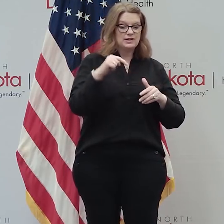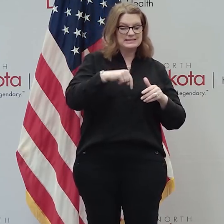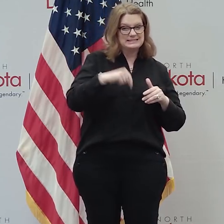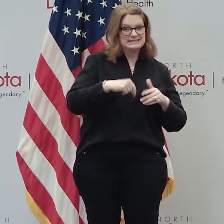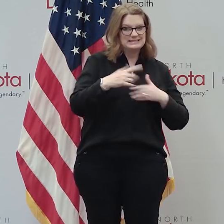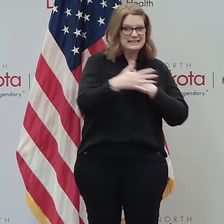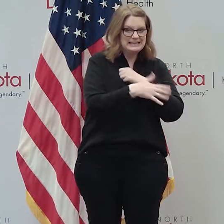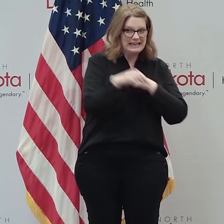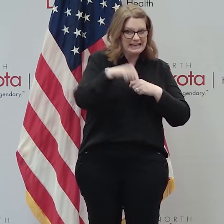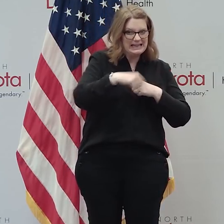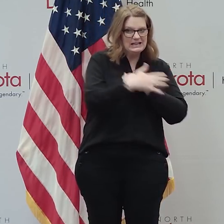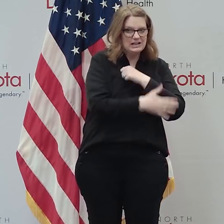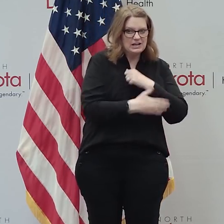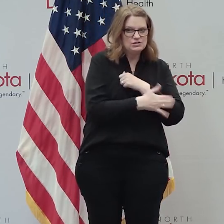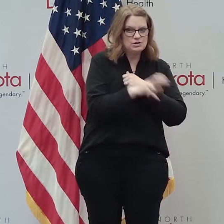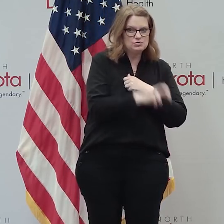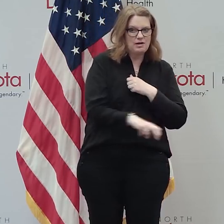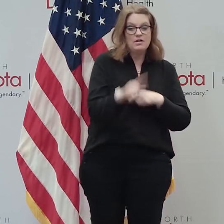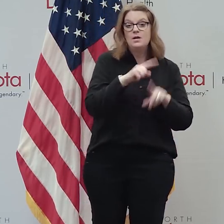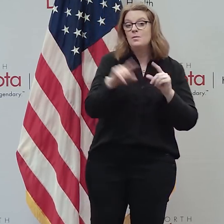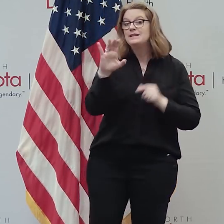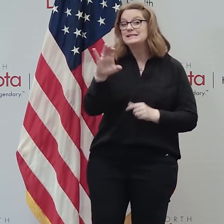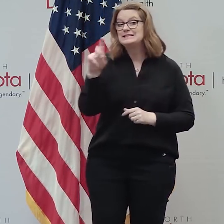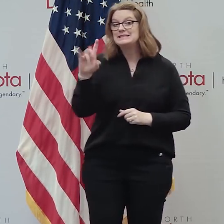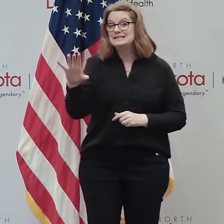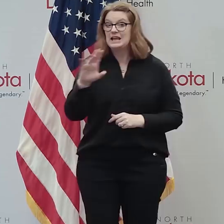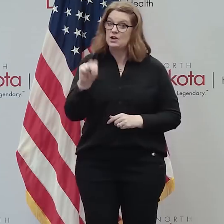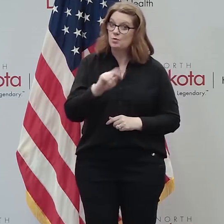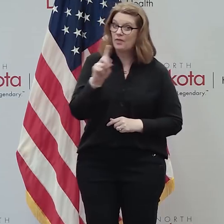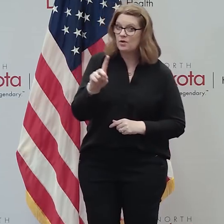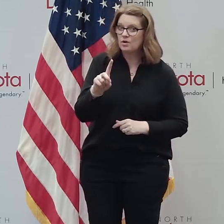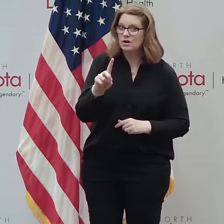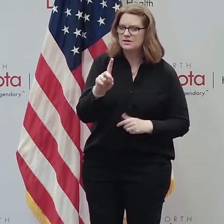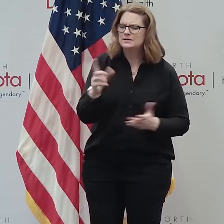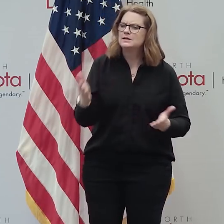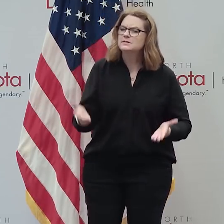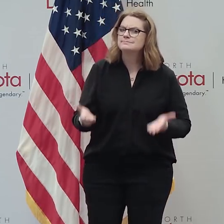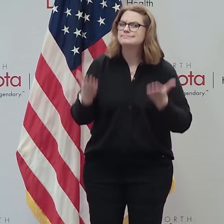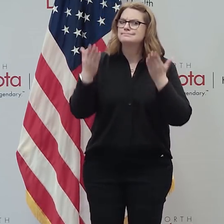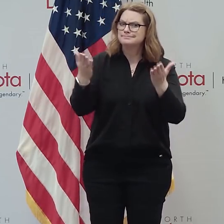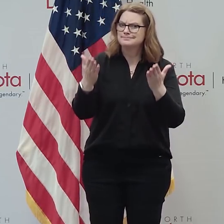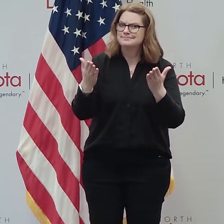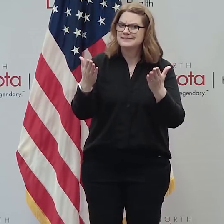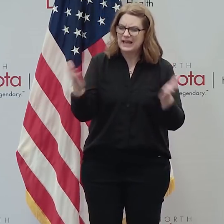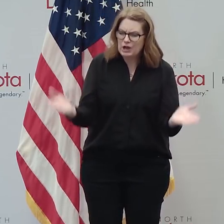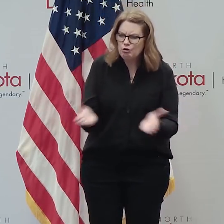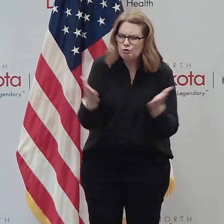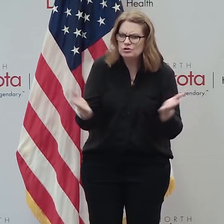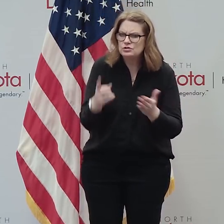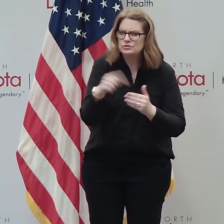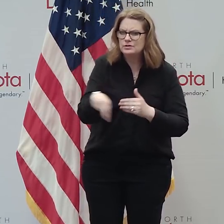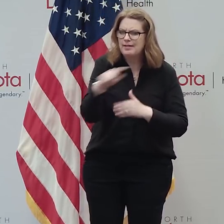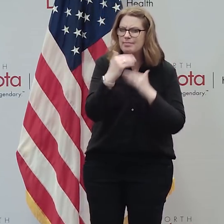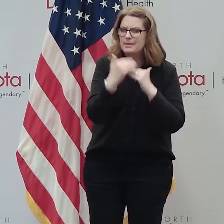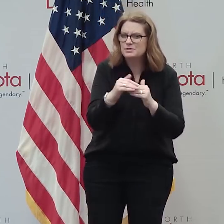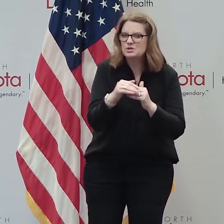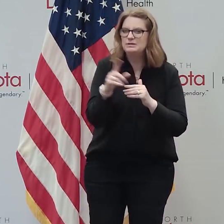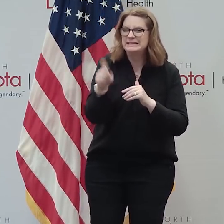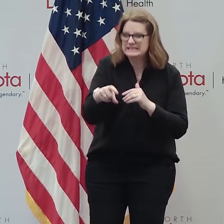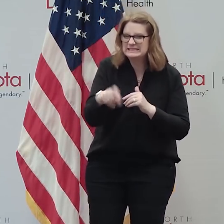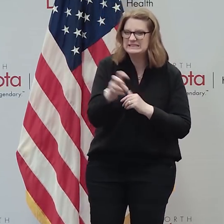both CDC and North Dakota strongly recommend that North Dakotans limit travel to essential travel. So essential